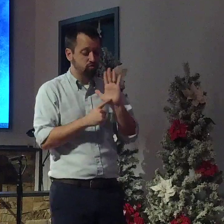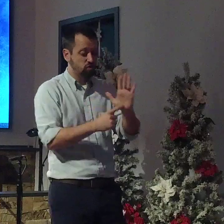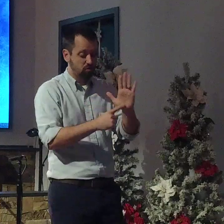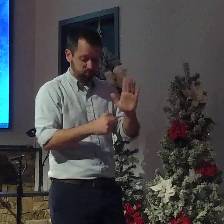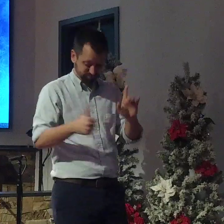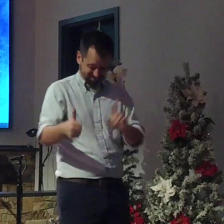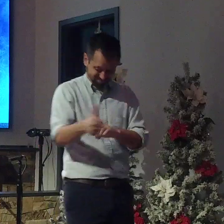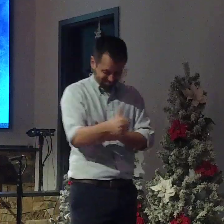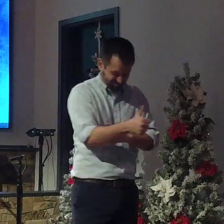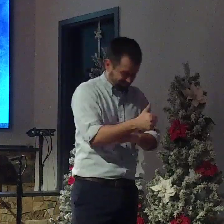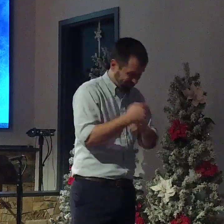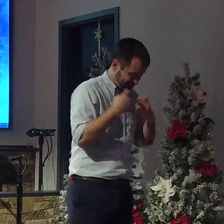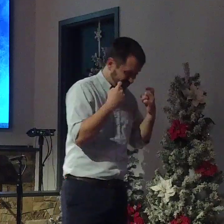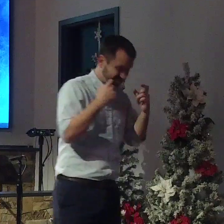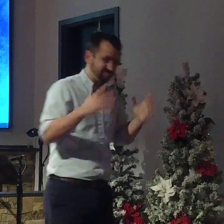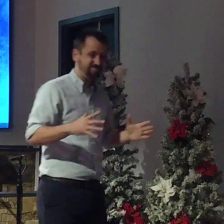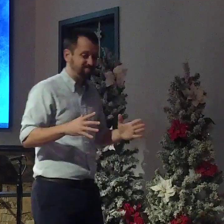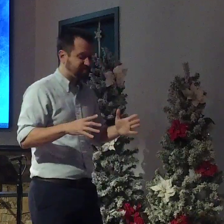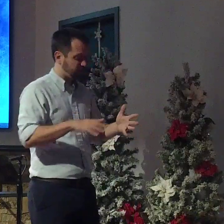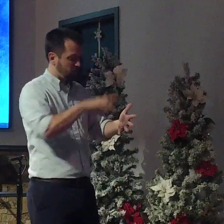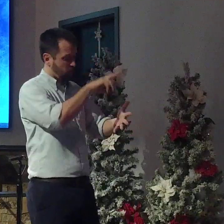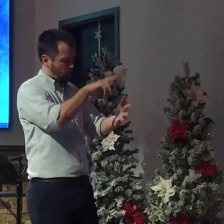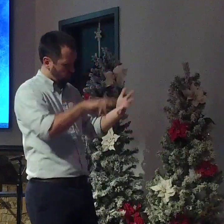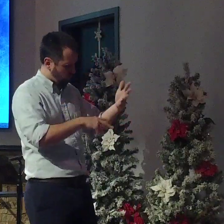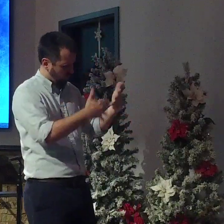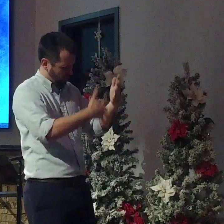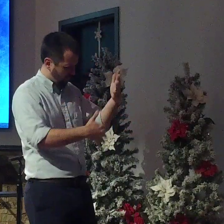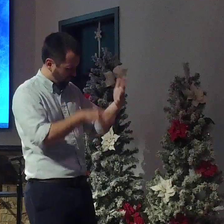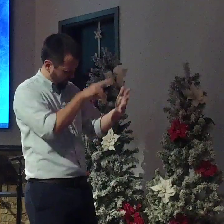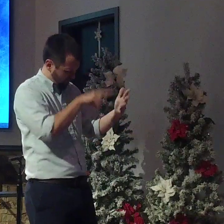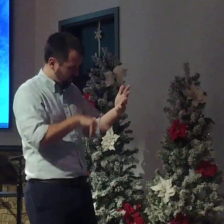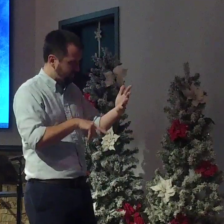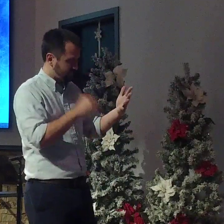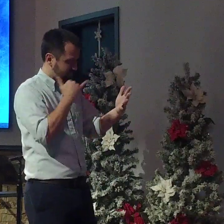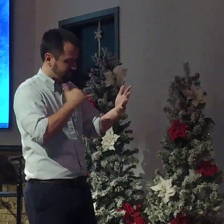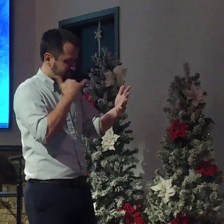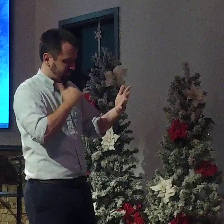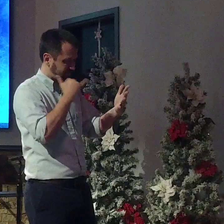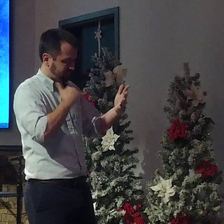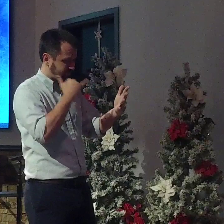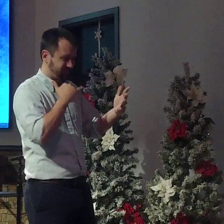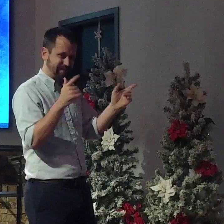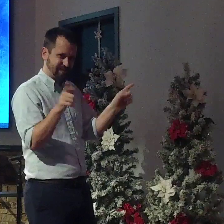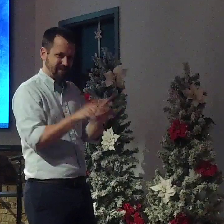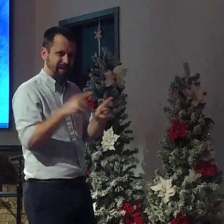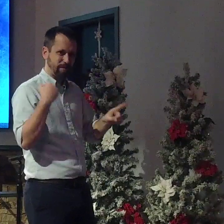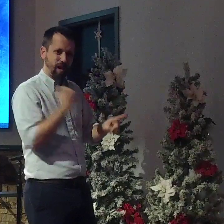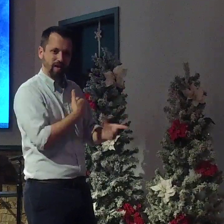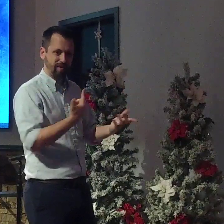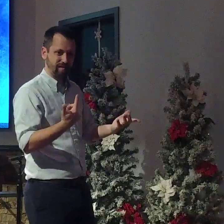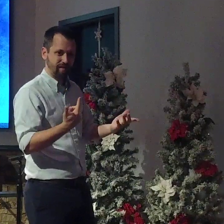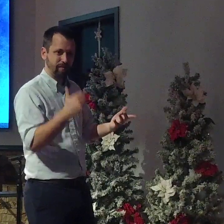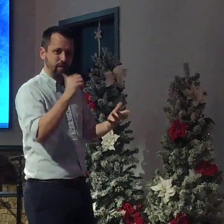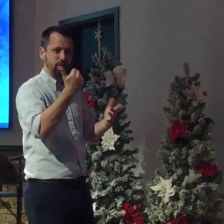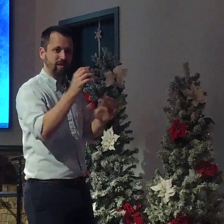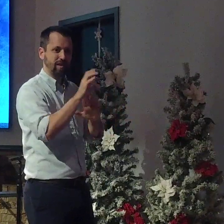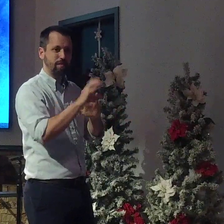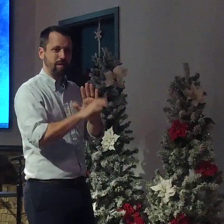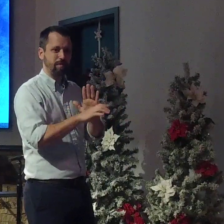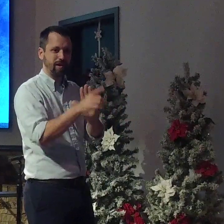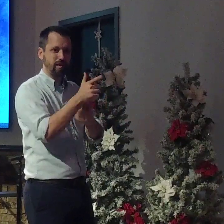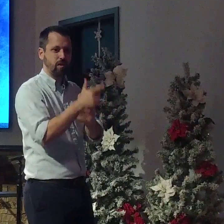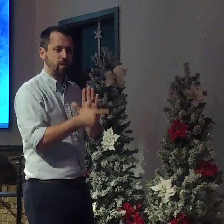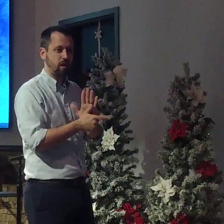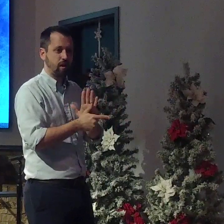forgiveness from God, whose commandments we've broken. A solution that would mend our broken relationship with God.